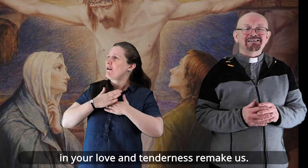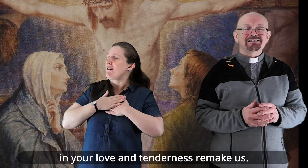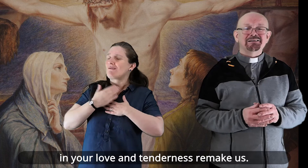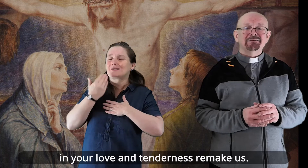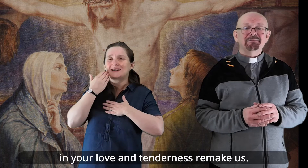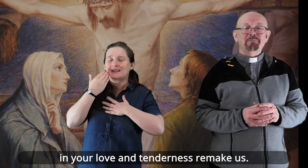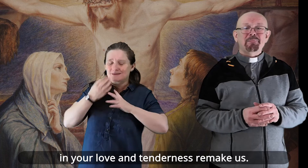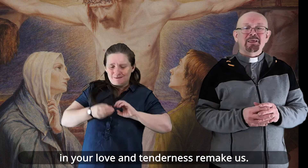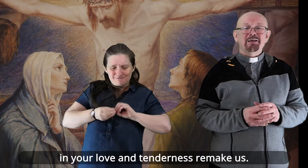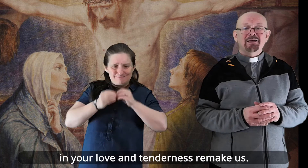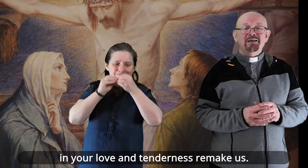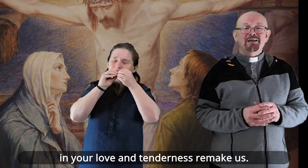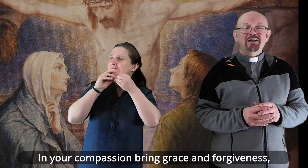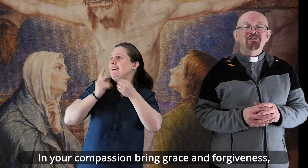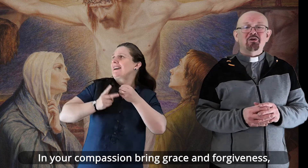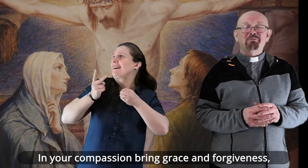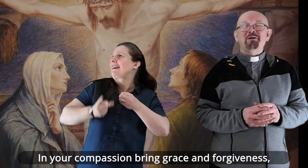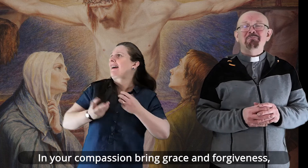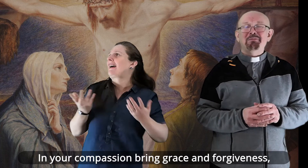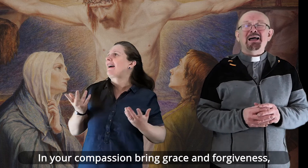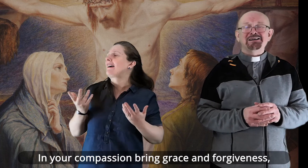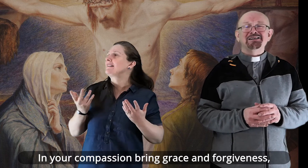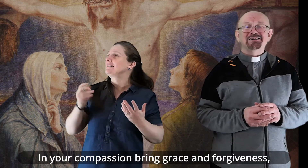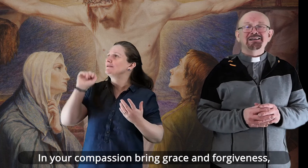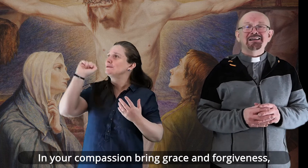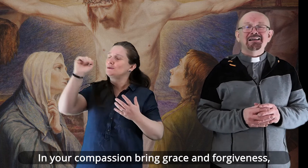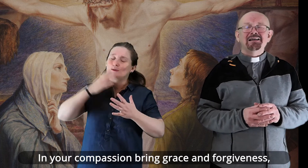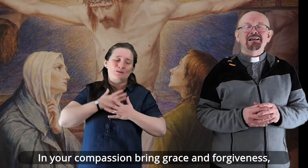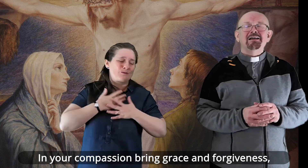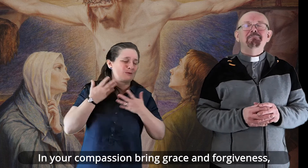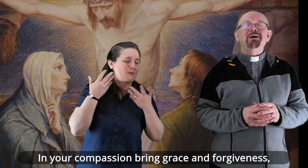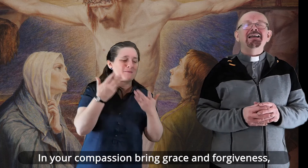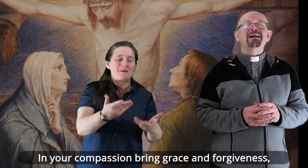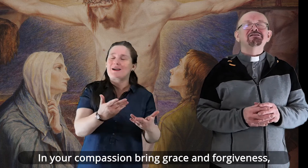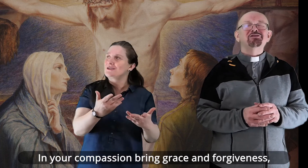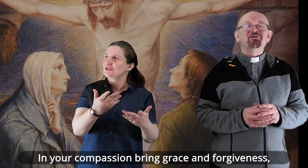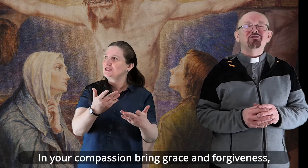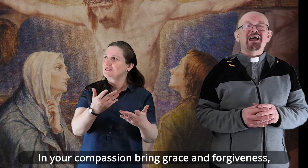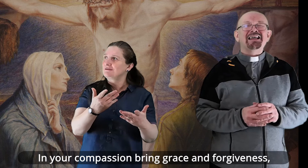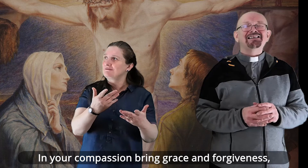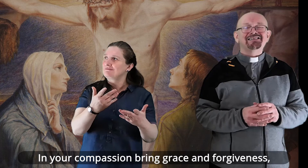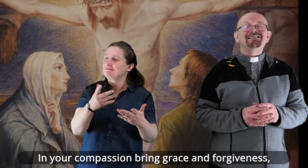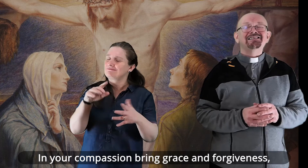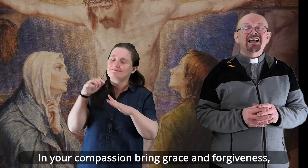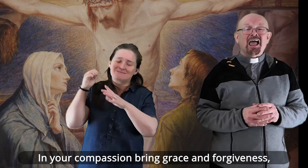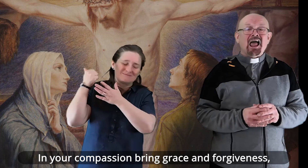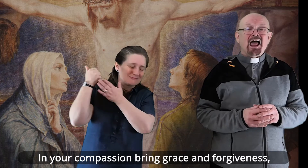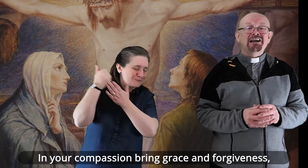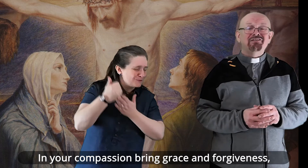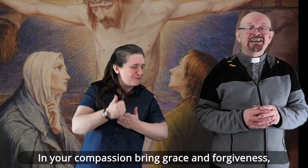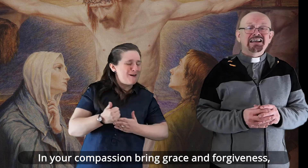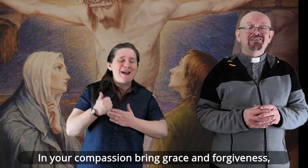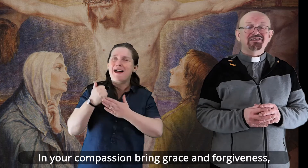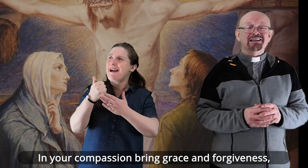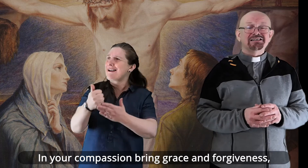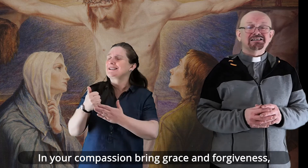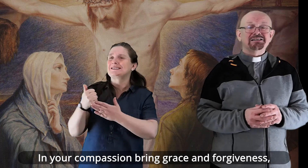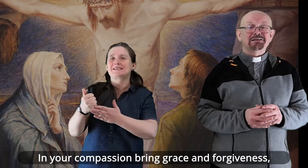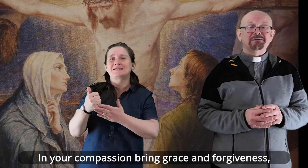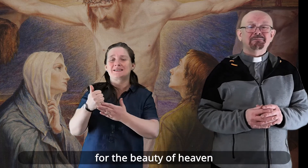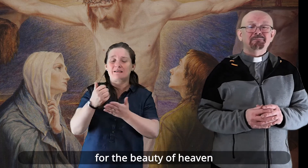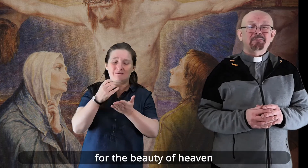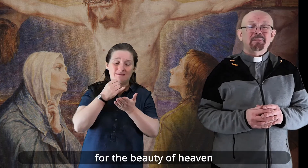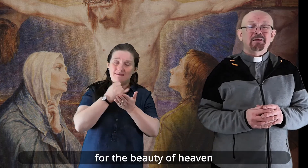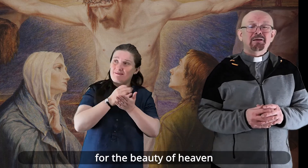us. In your compassion, bring us grace and forgiveness.